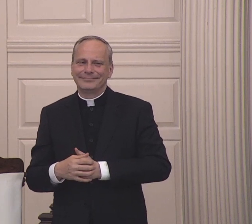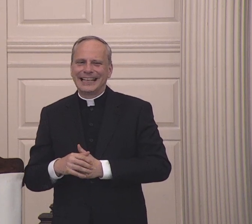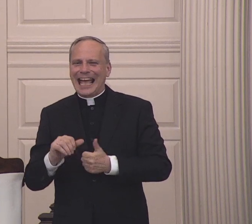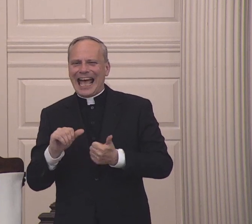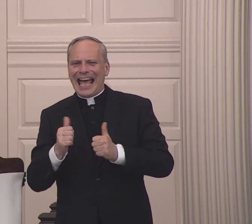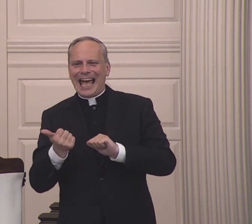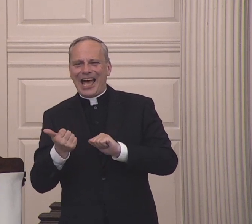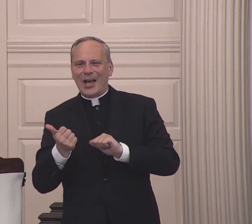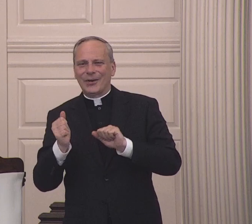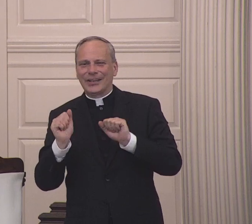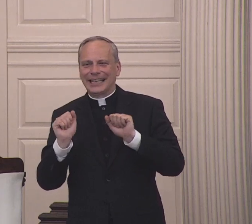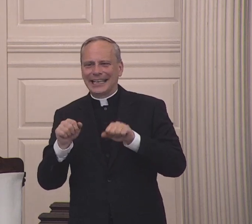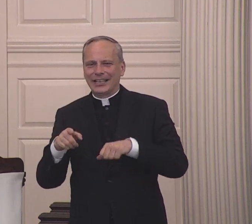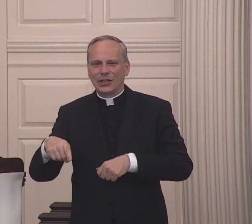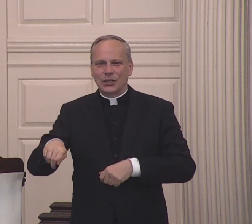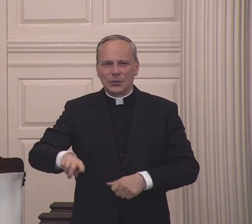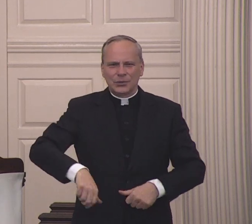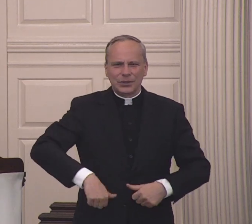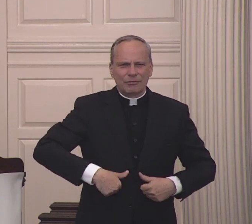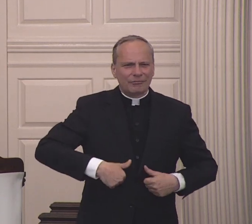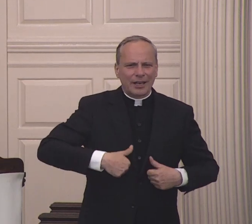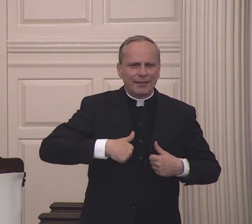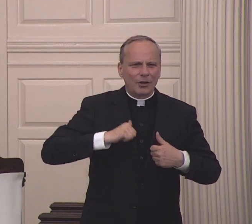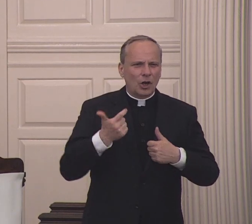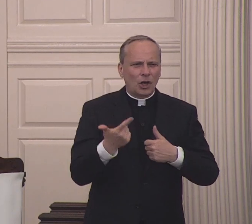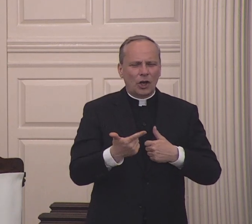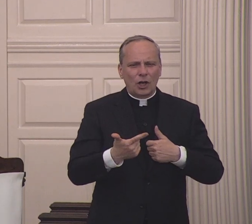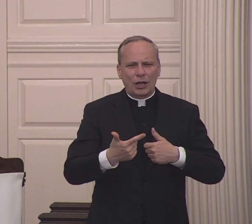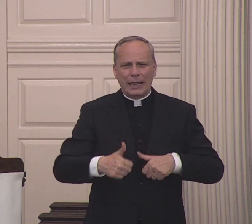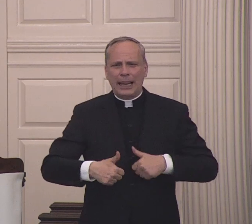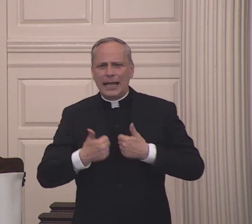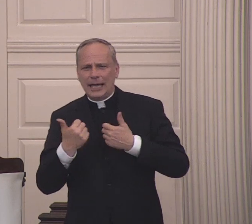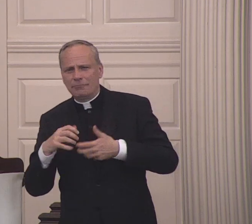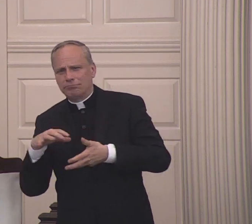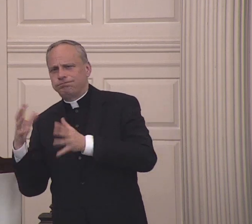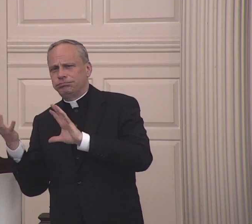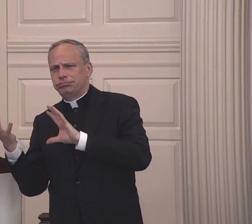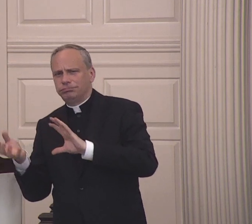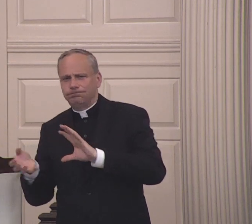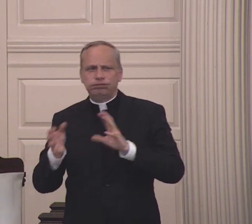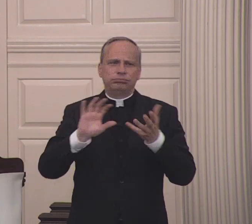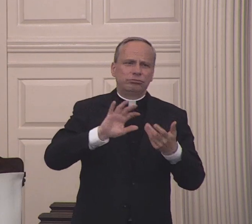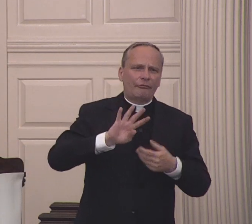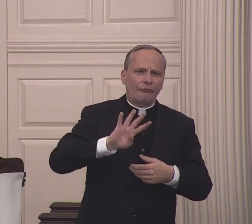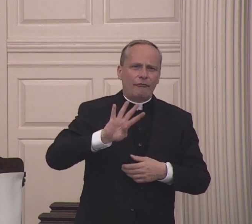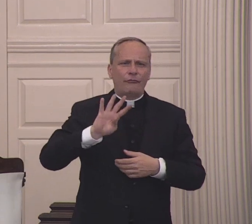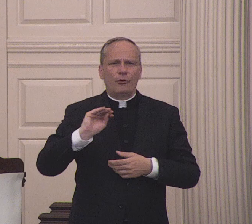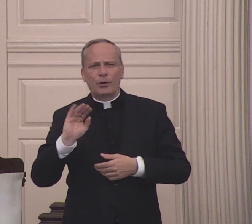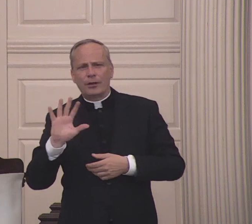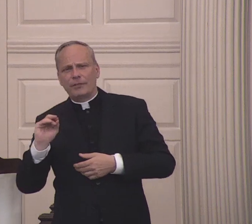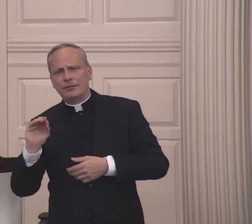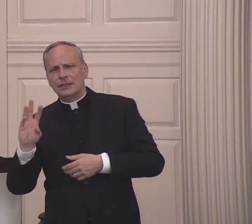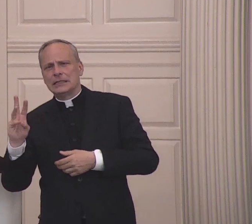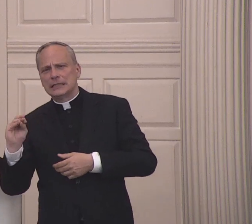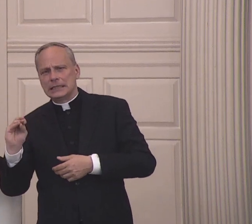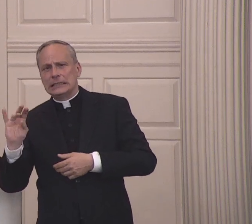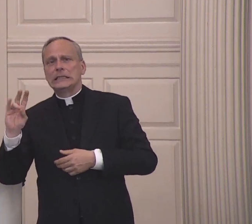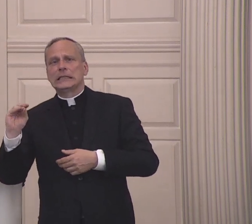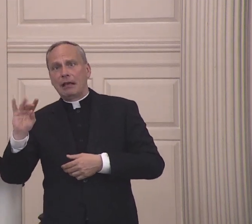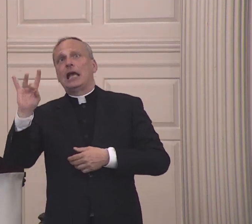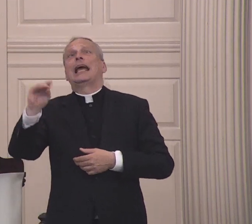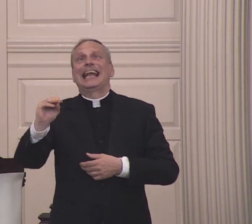How have you been able to survive all the storms of life, 40, 50, 60, 70 years,